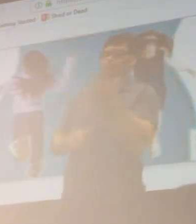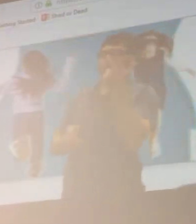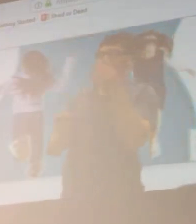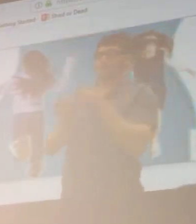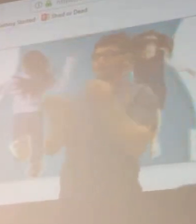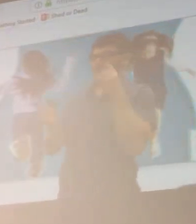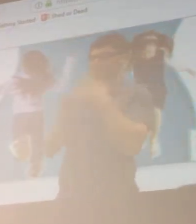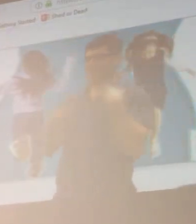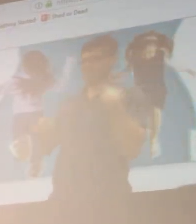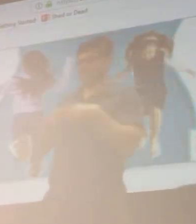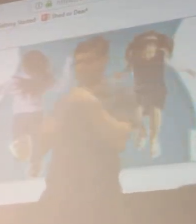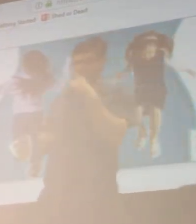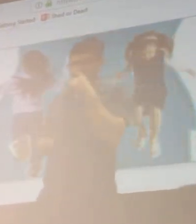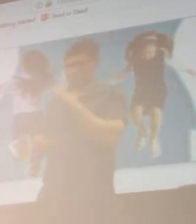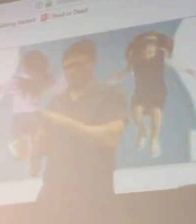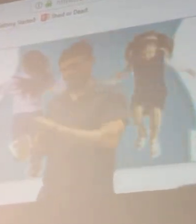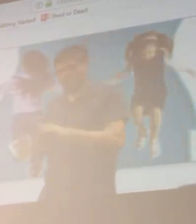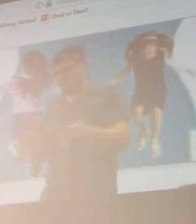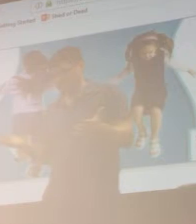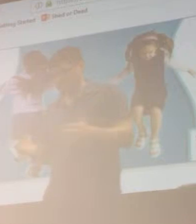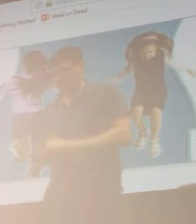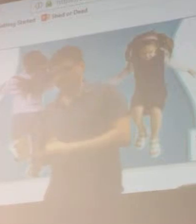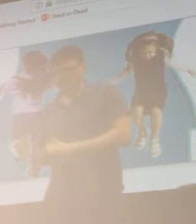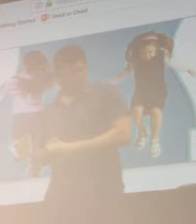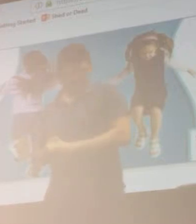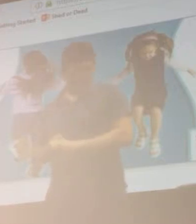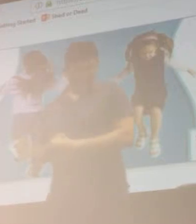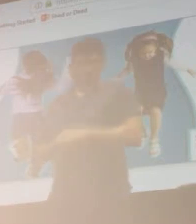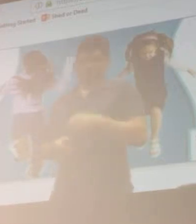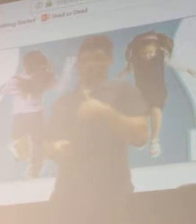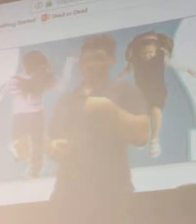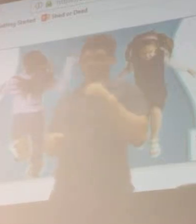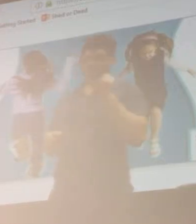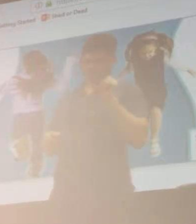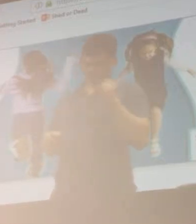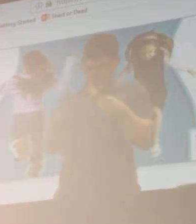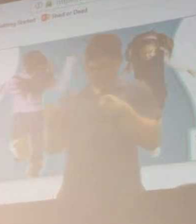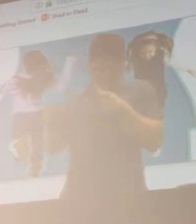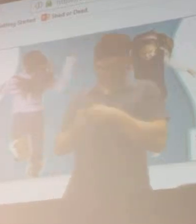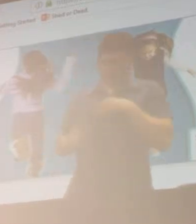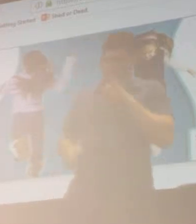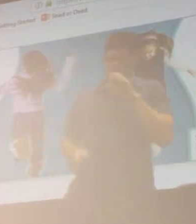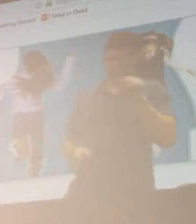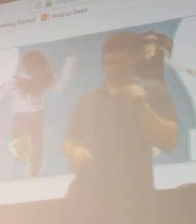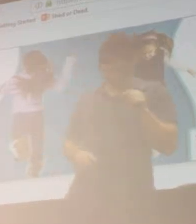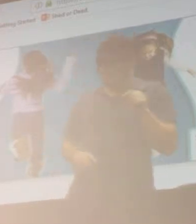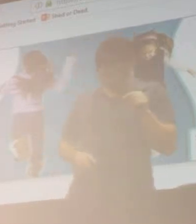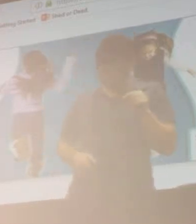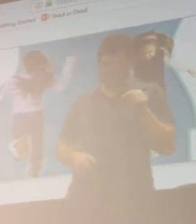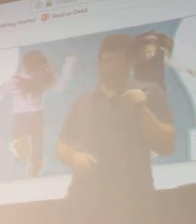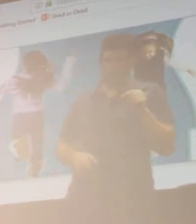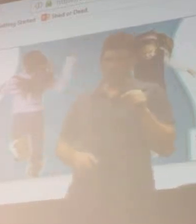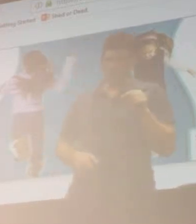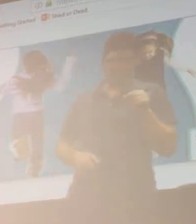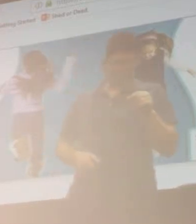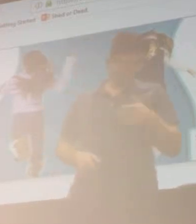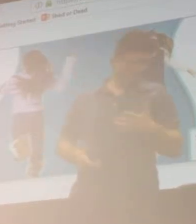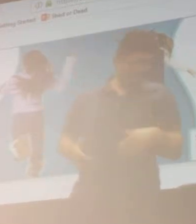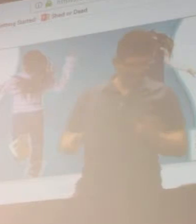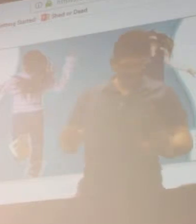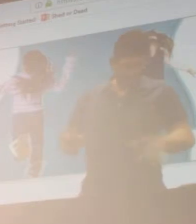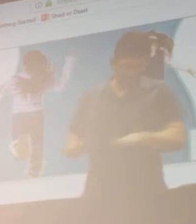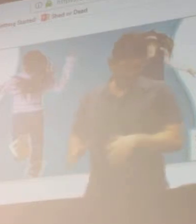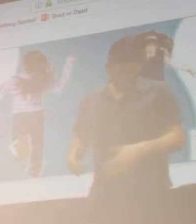So sometimes the book will be trilingual actually, because we'll have Spanish in there as well. So that's really nice out as a teacher. I